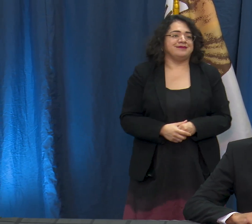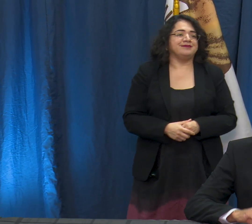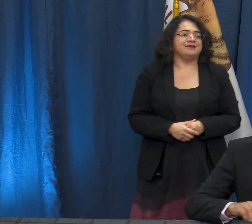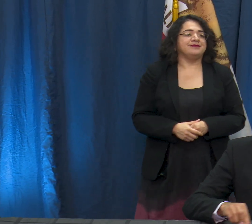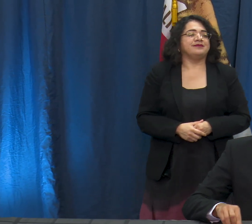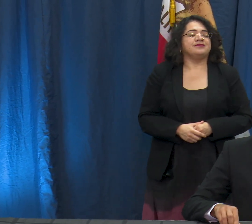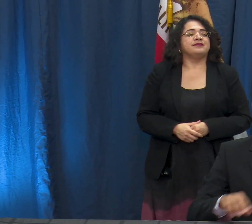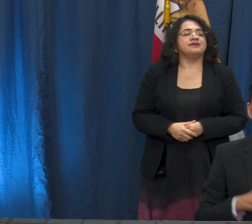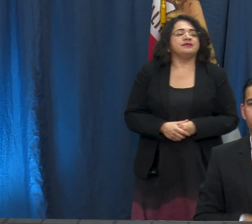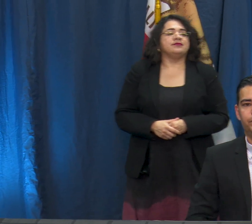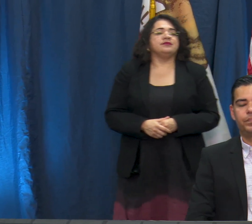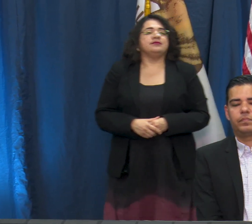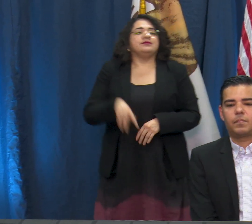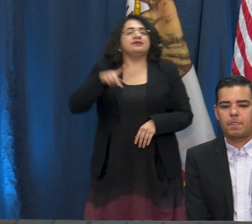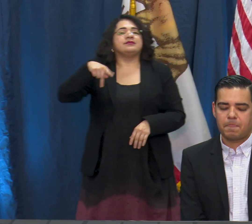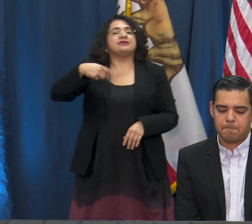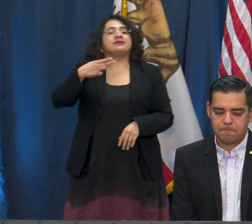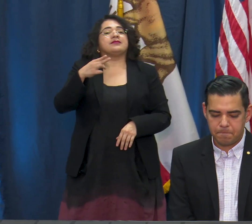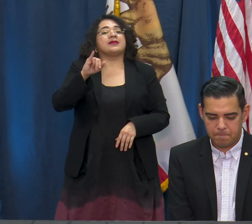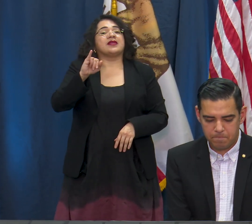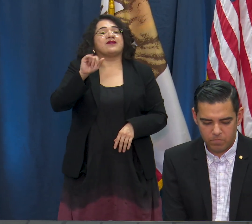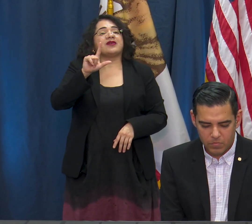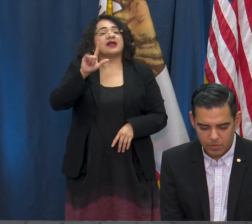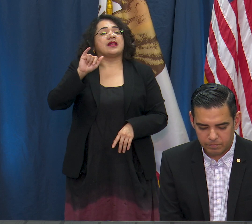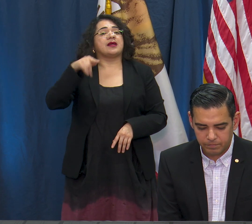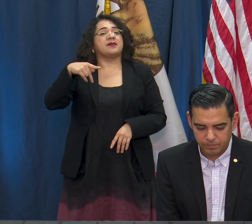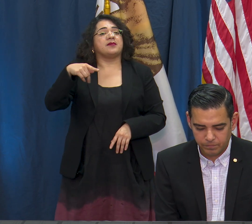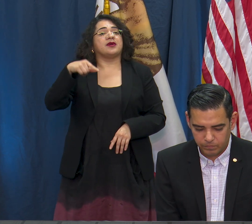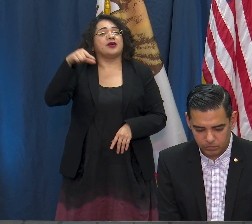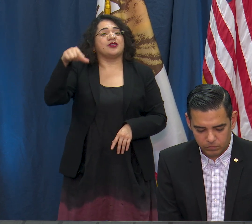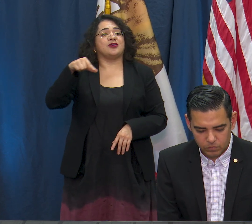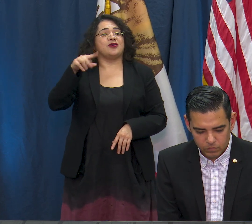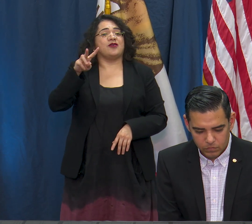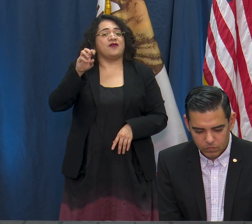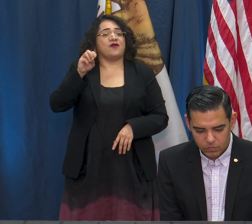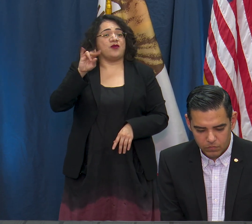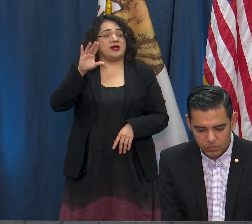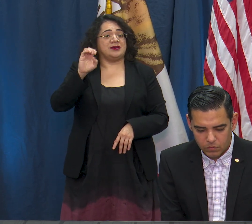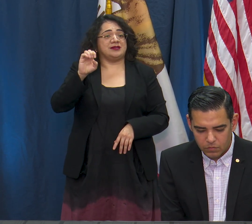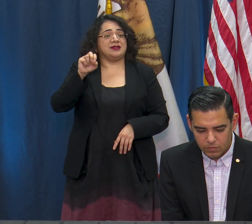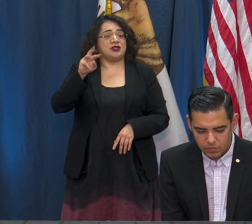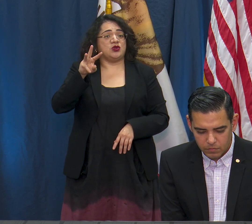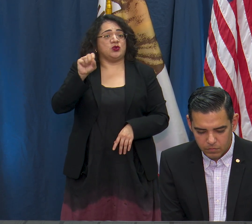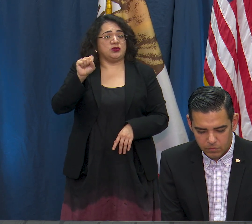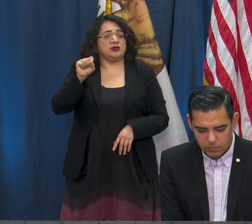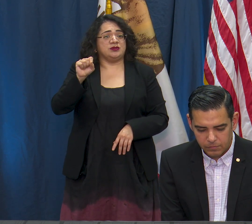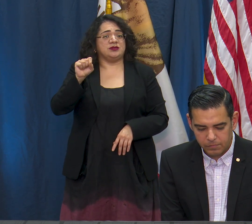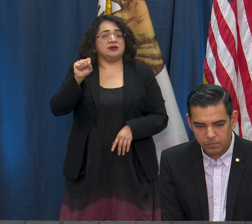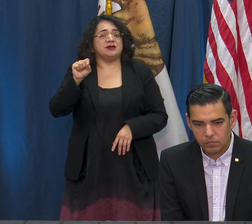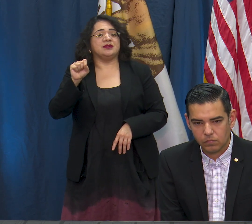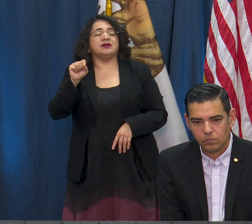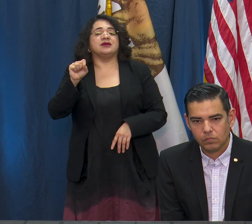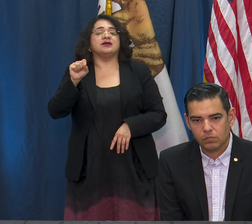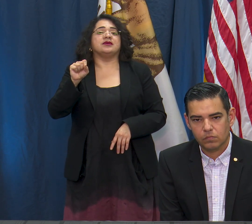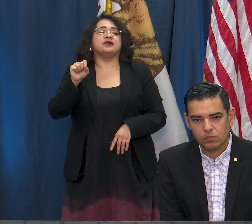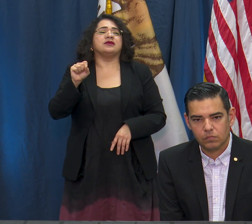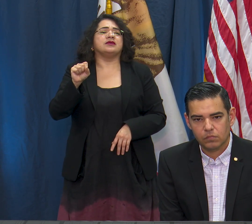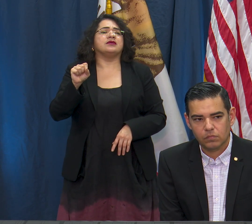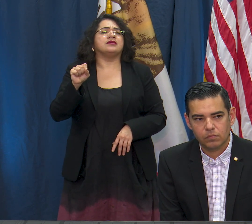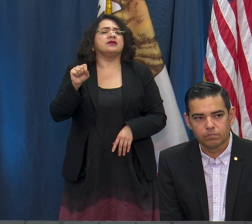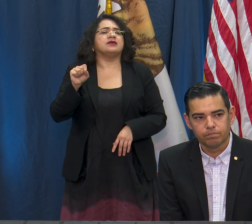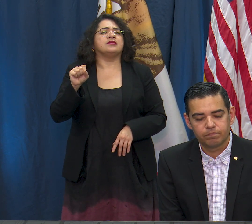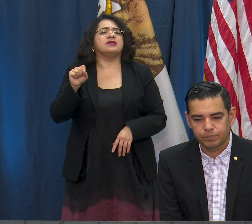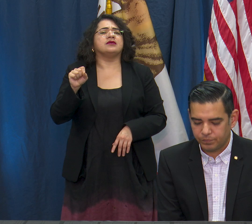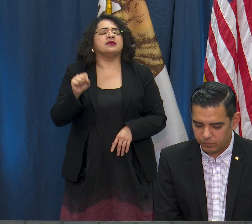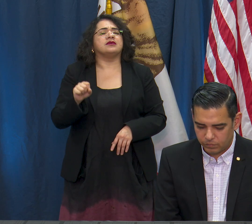Our next caller is Philip from Q Voice News. Hi, my question is for the mayor and for the health official.